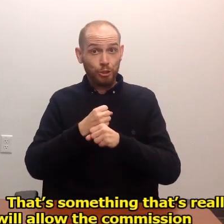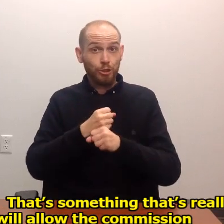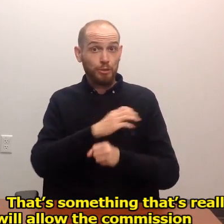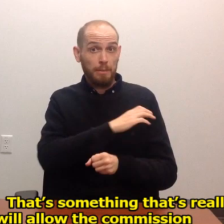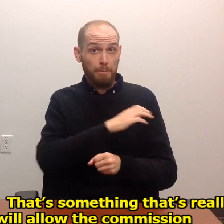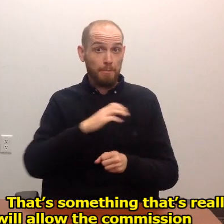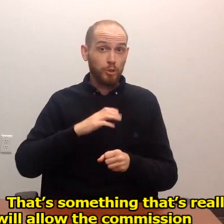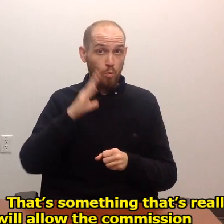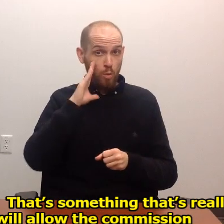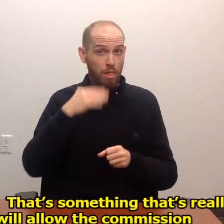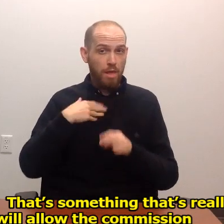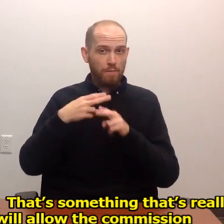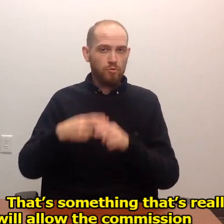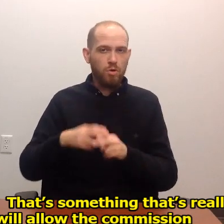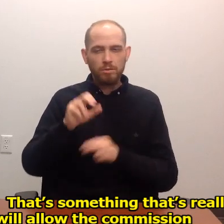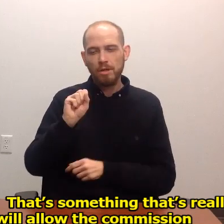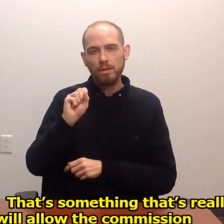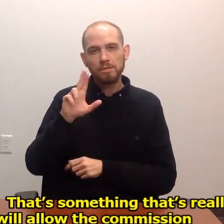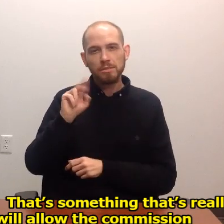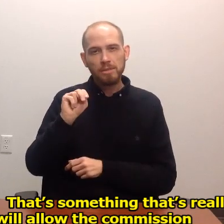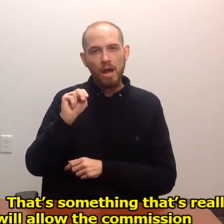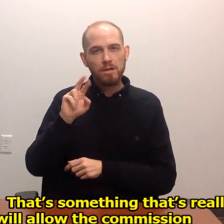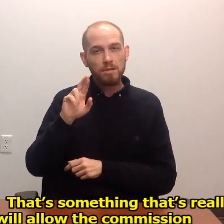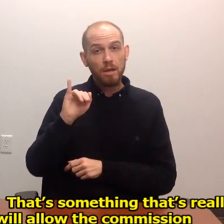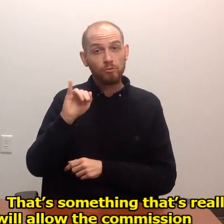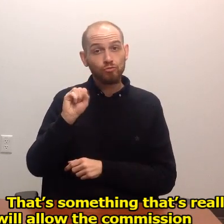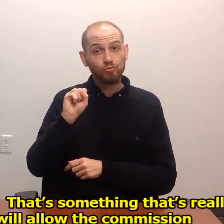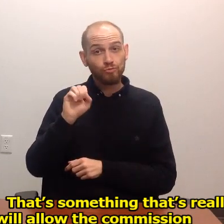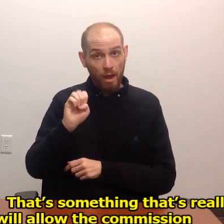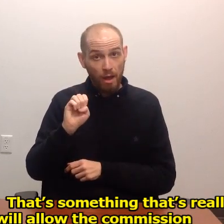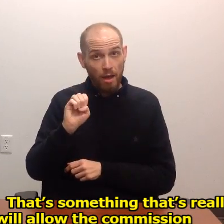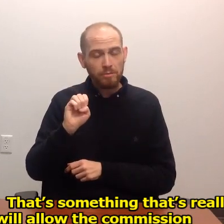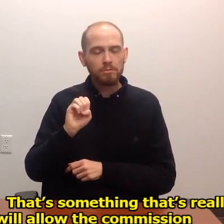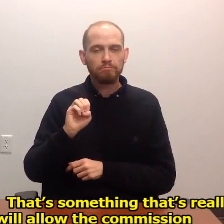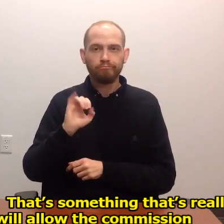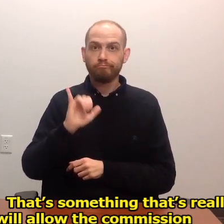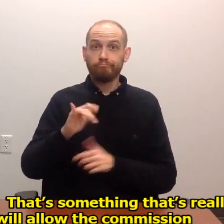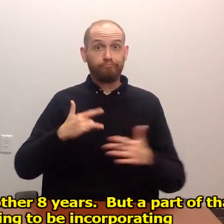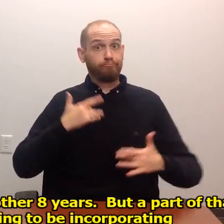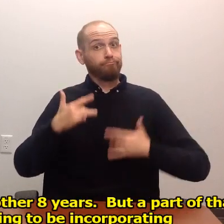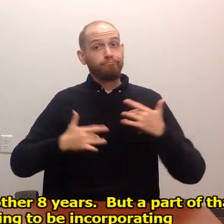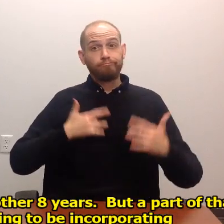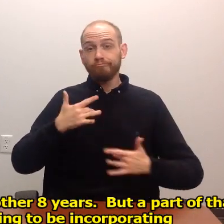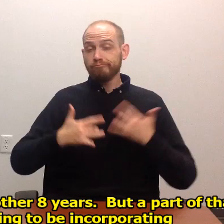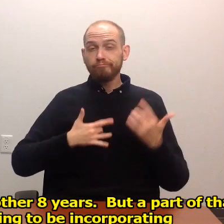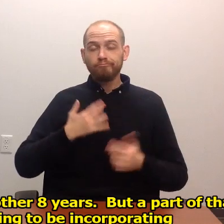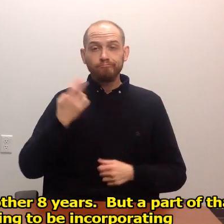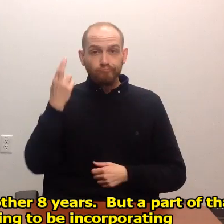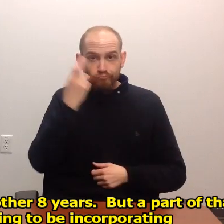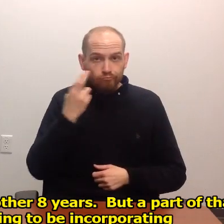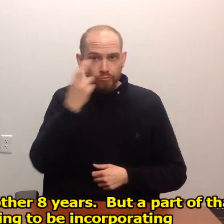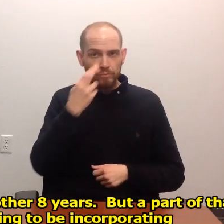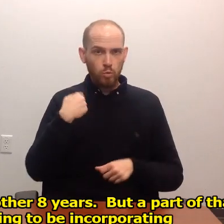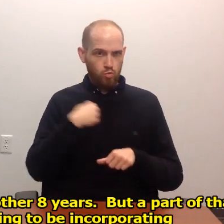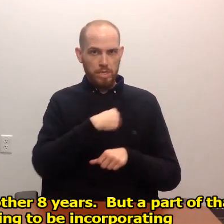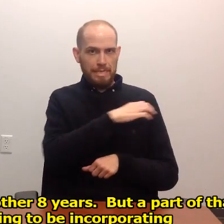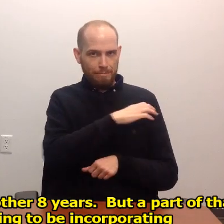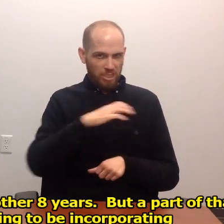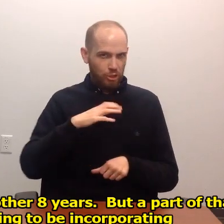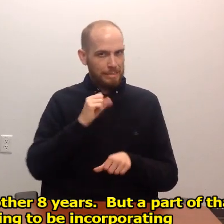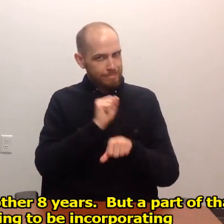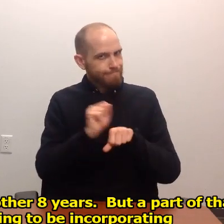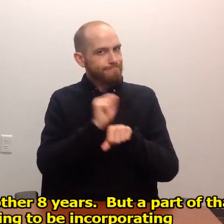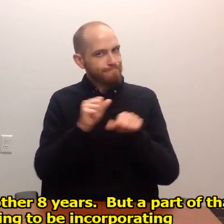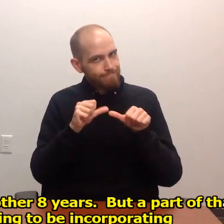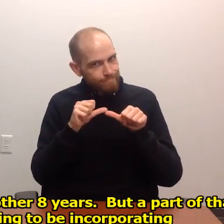Sunrise. And that's something that's really exciting because that will allow the Commission to continue its duties for another 8